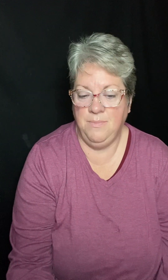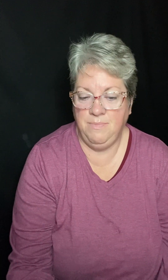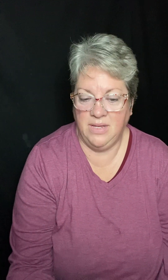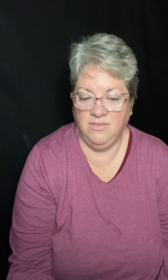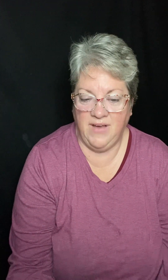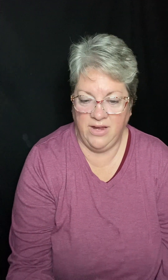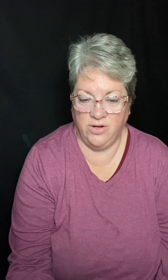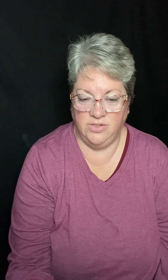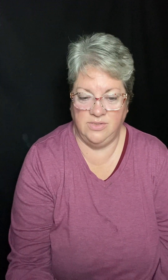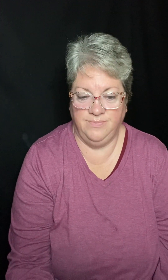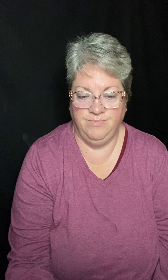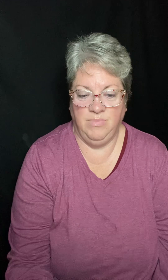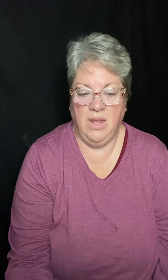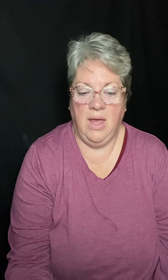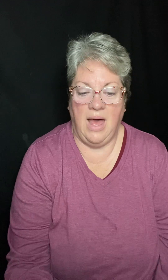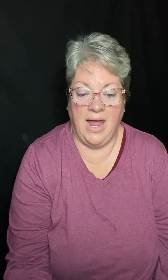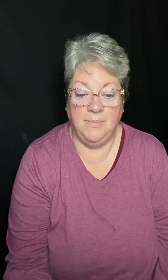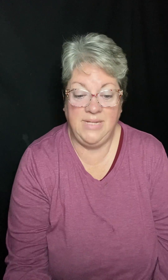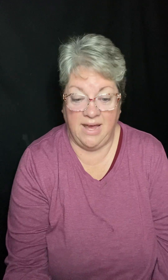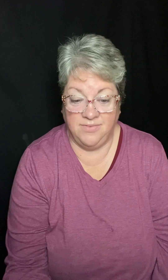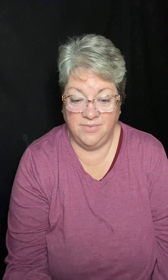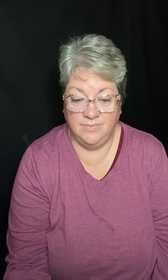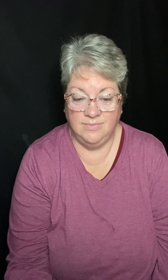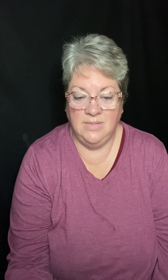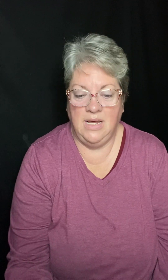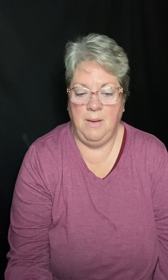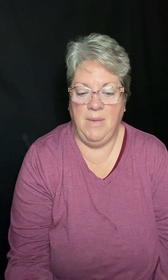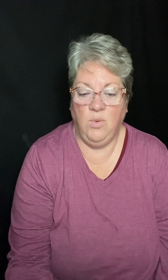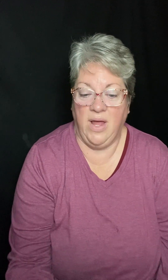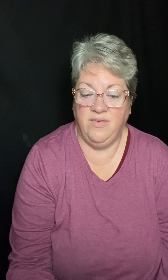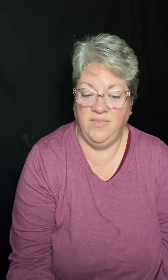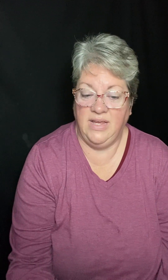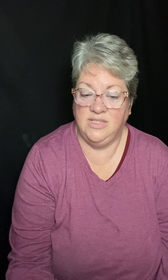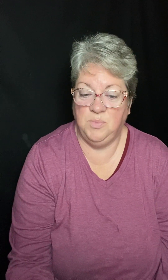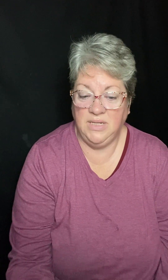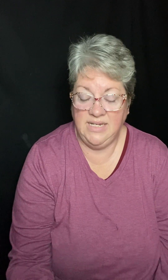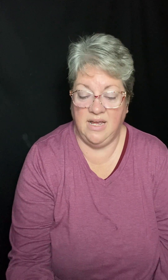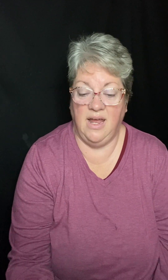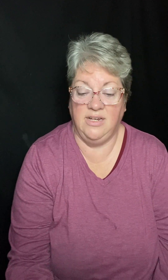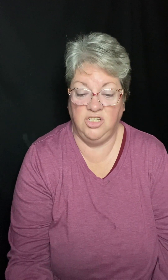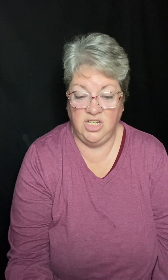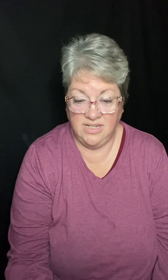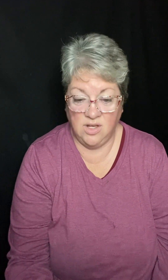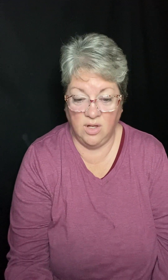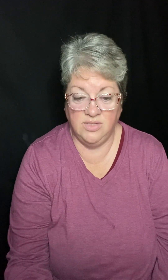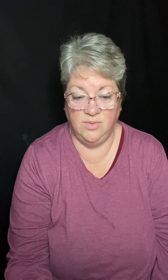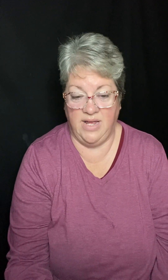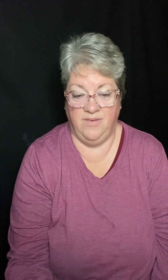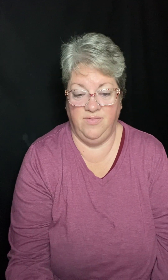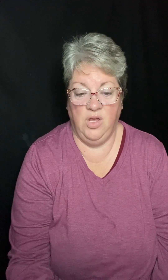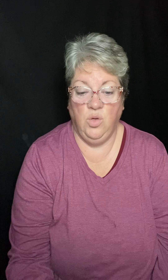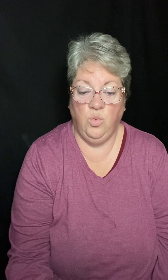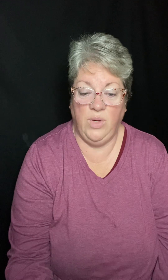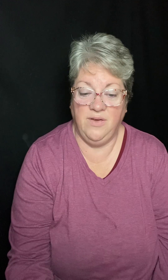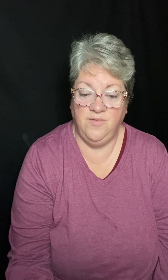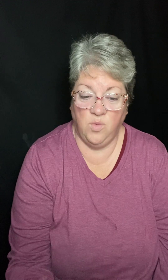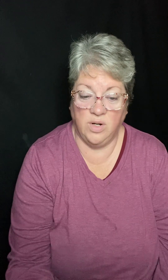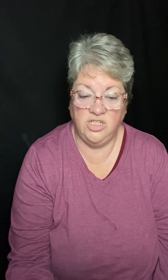Bill Vikers. I am deaf. My wife is Belinda, and she's also deaf. We have 4